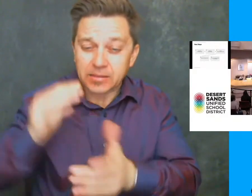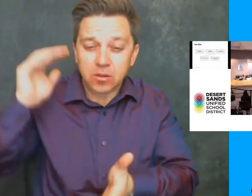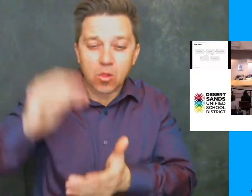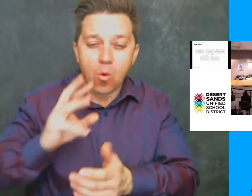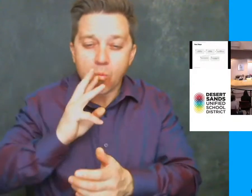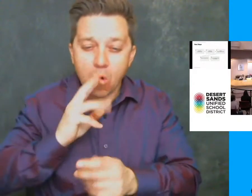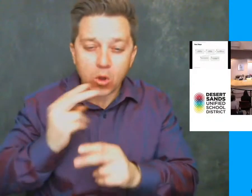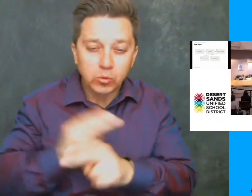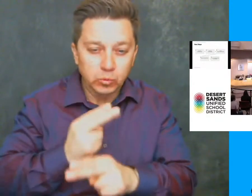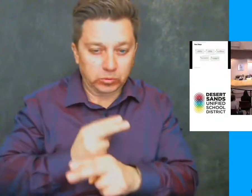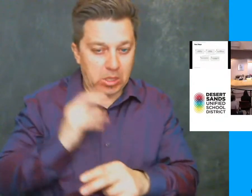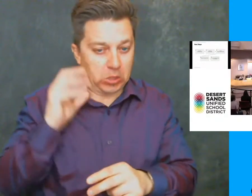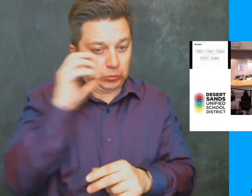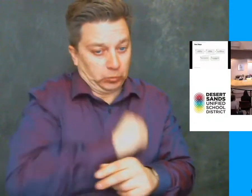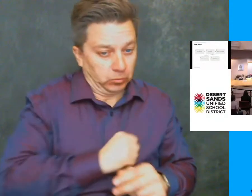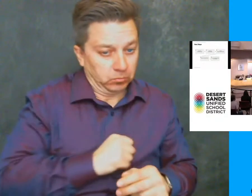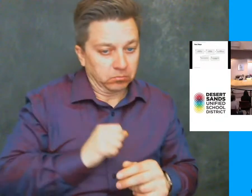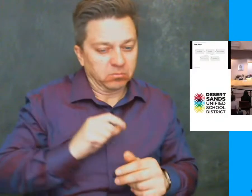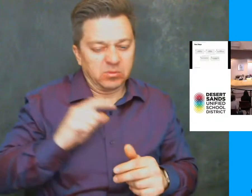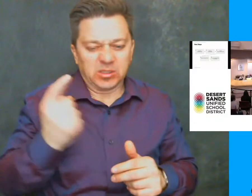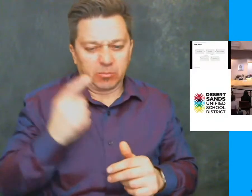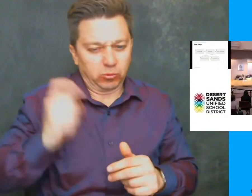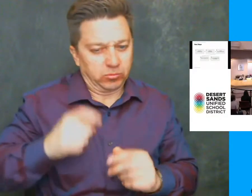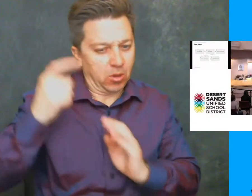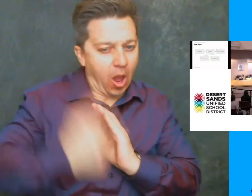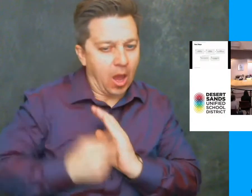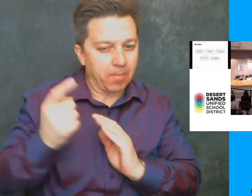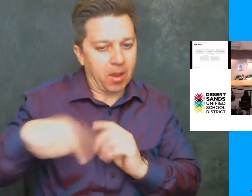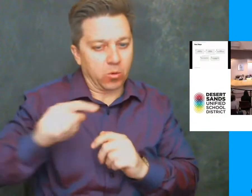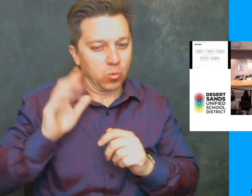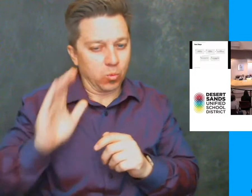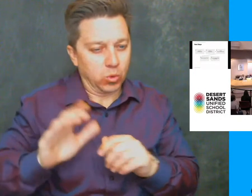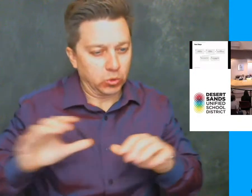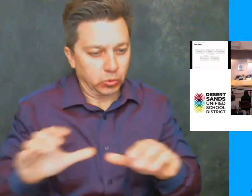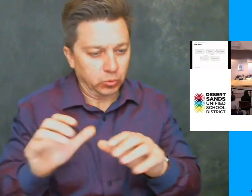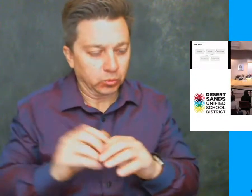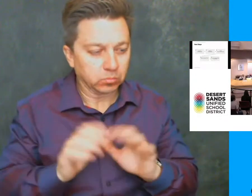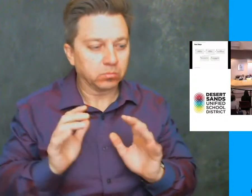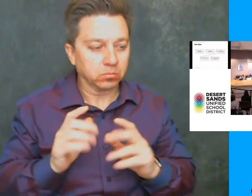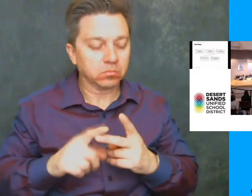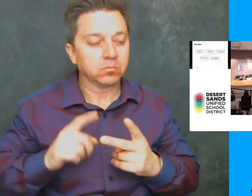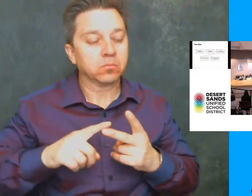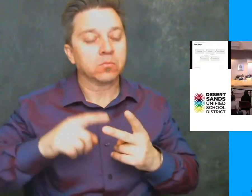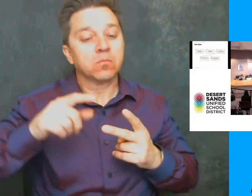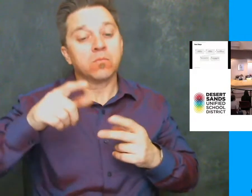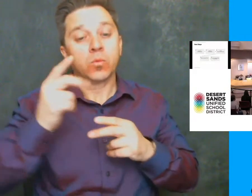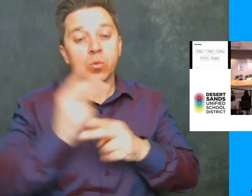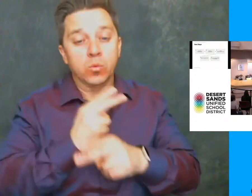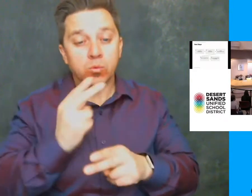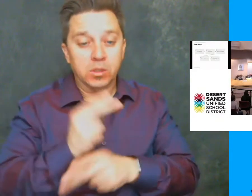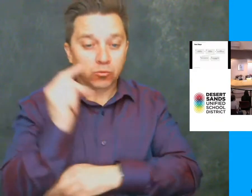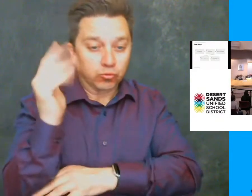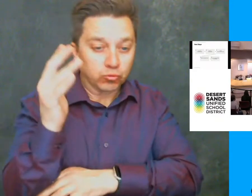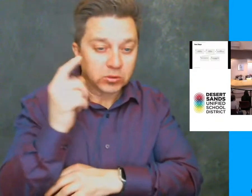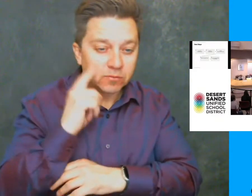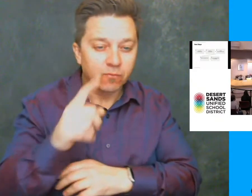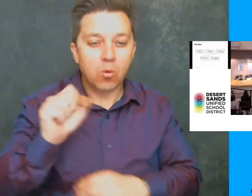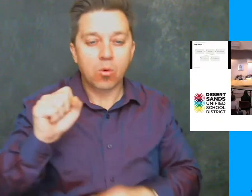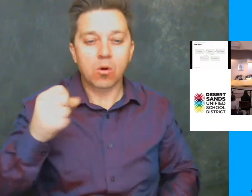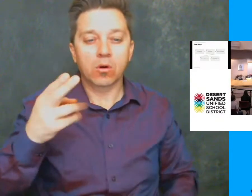assume so, and that would be just something automatic that you guys would do. And then utilizing trees for